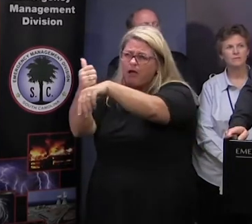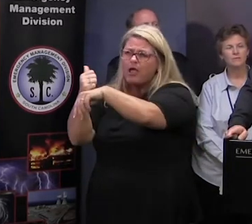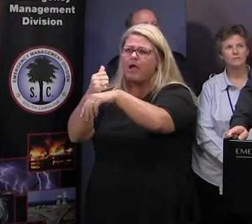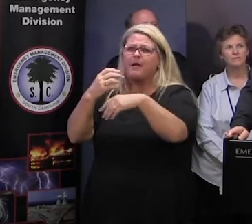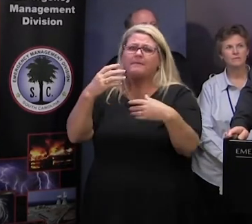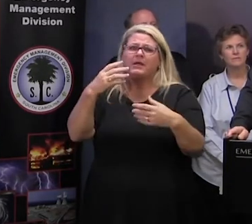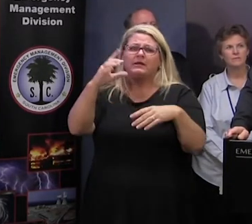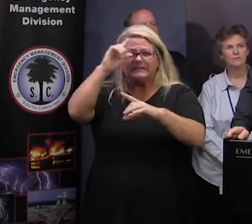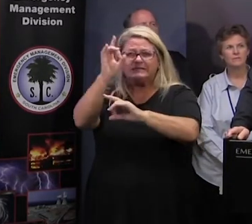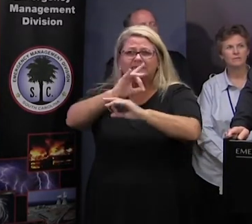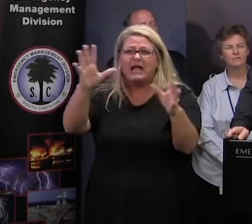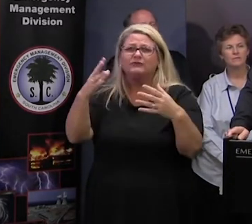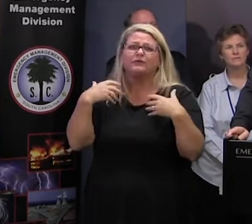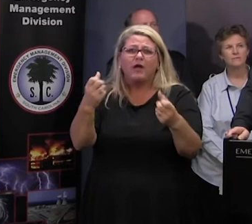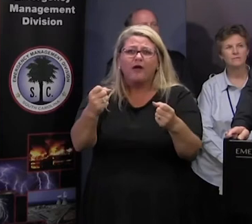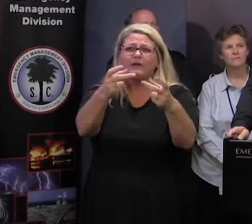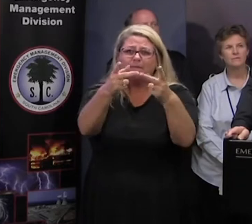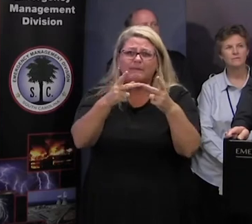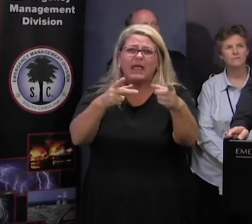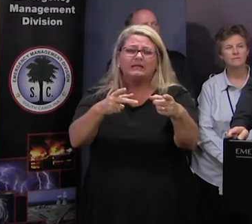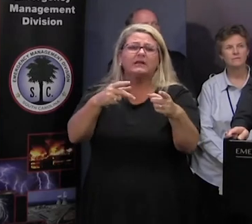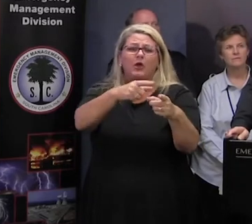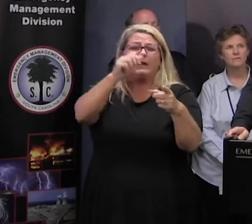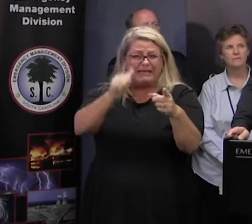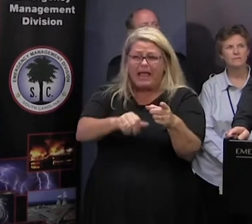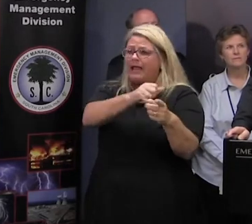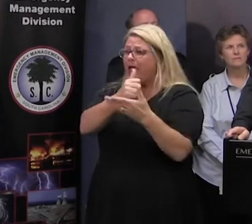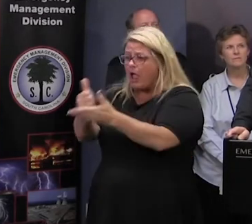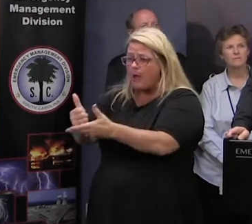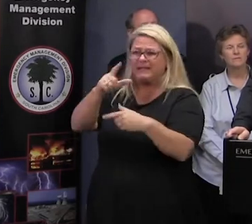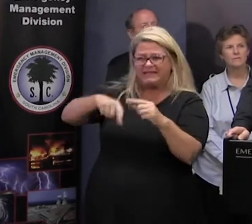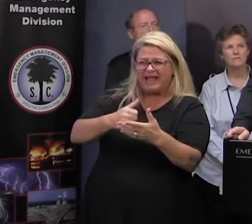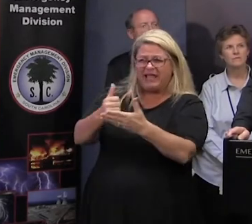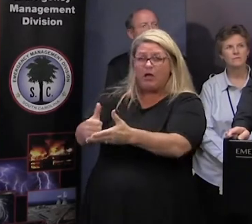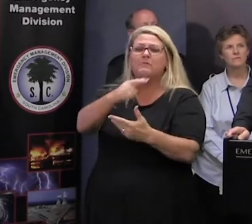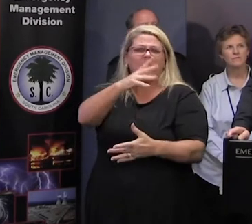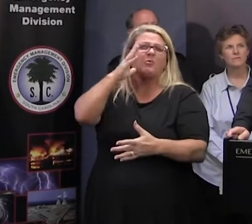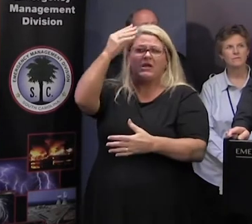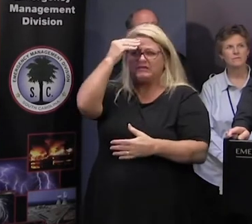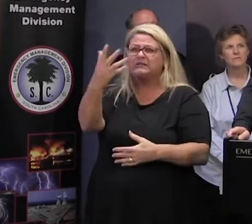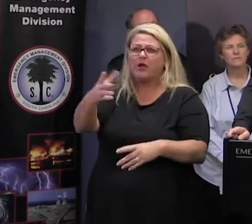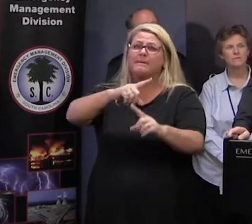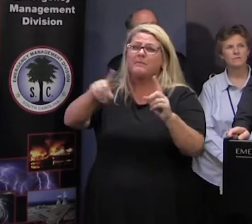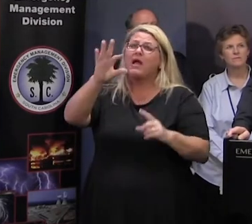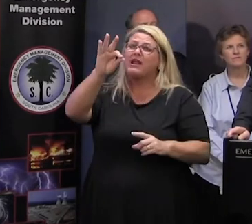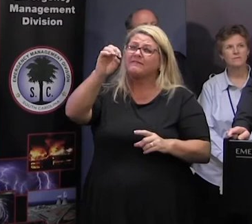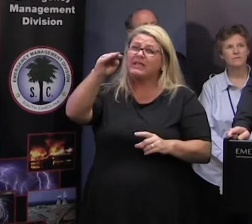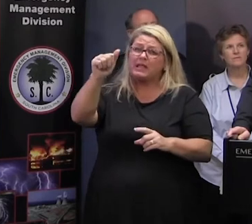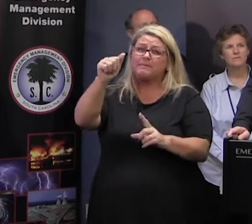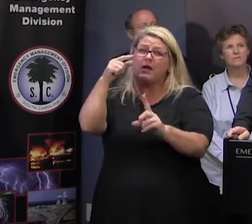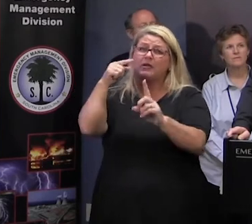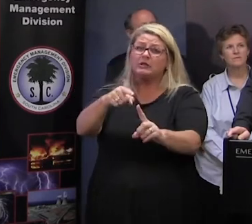centers so people can go in and understand what they may or may not be entitled to when it comes to help. But let me be clear, FEMA's assistance is designed